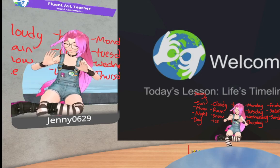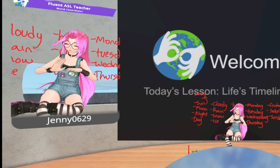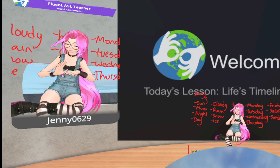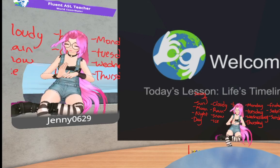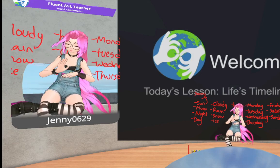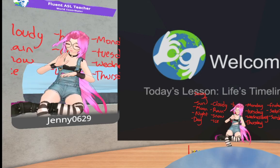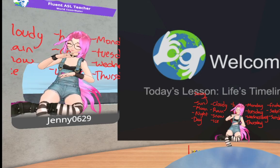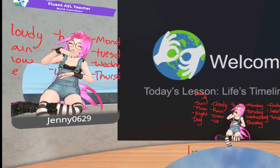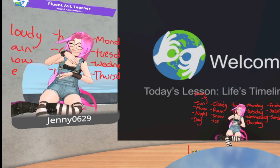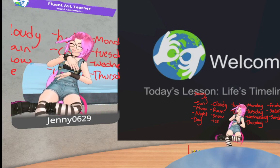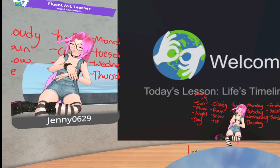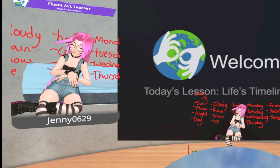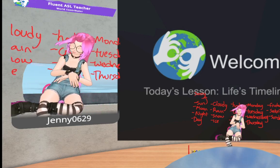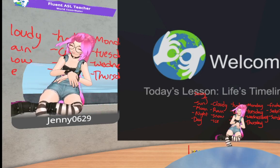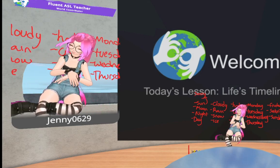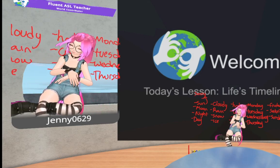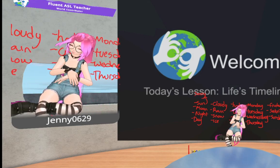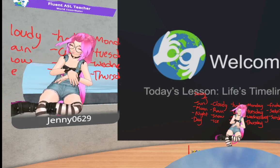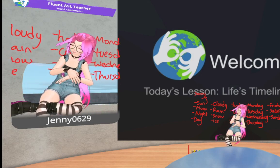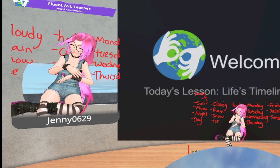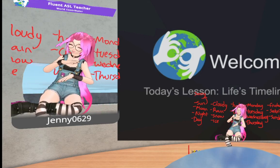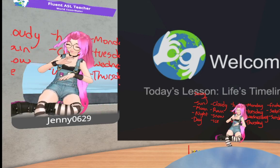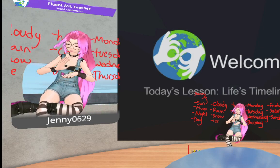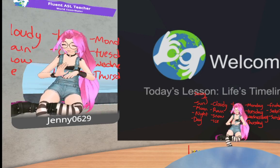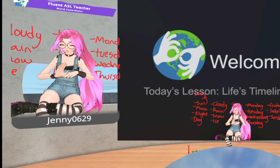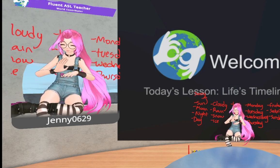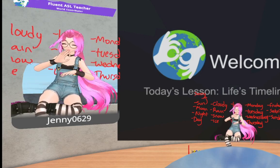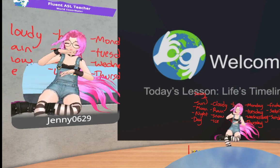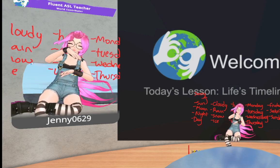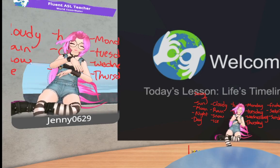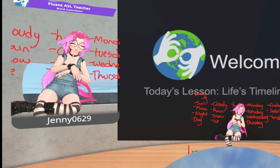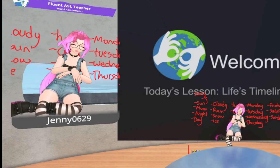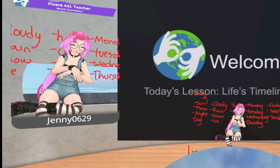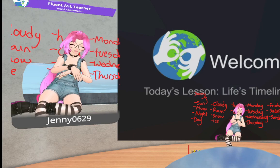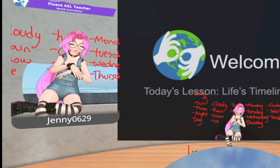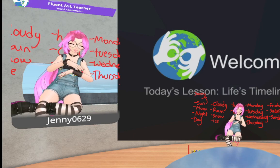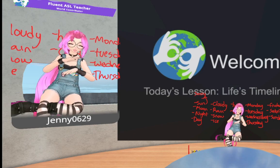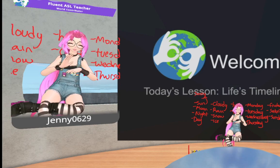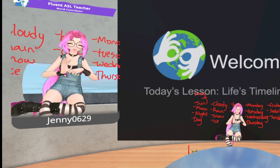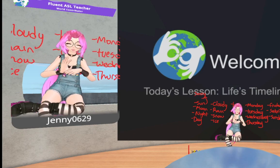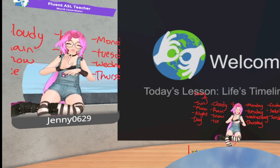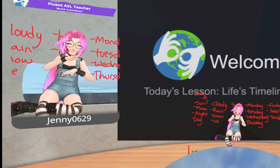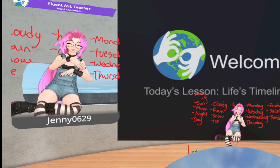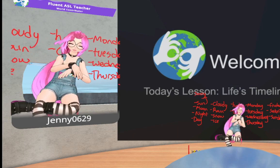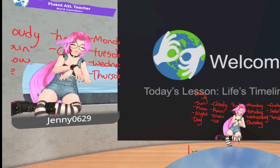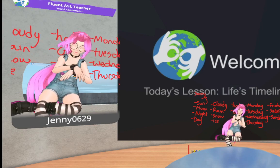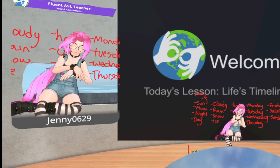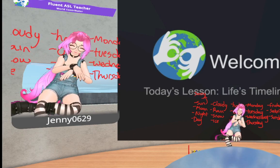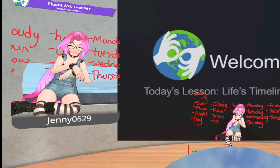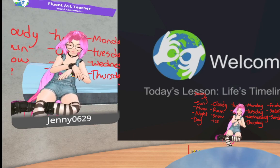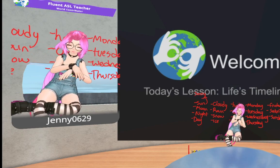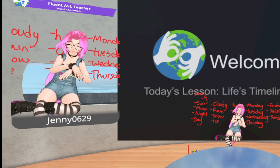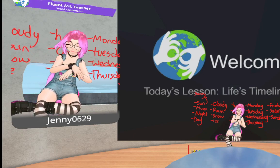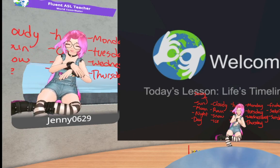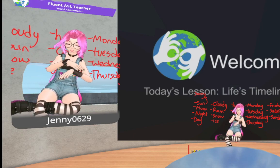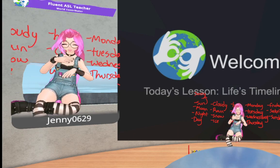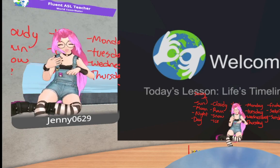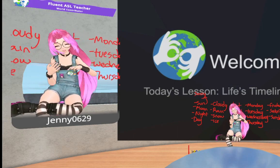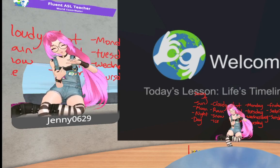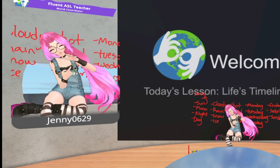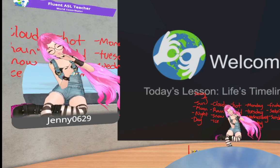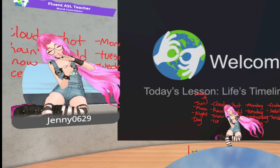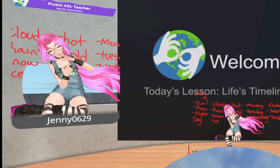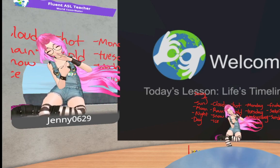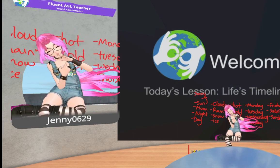done. So the sun goes over the hill. Over the hill. It's nighttime.